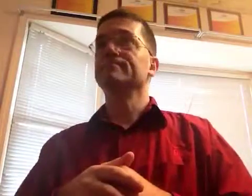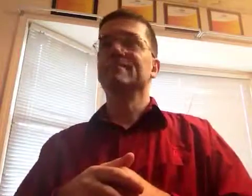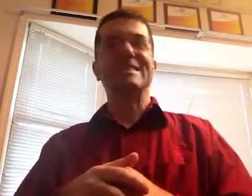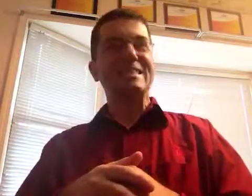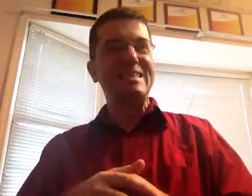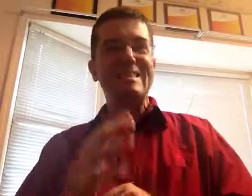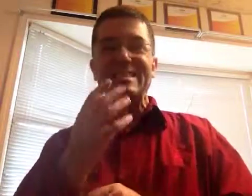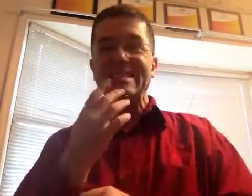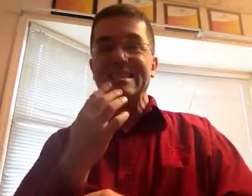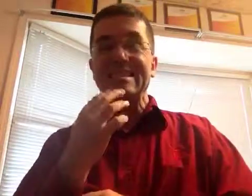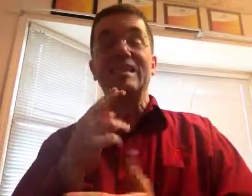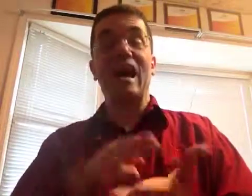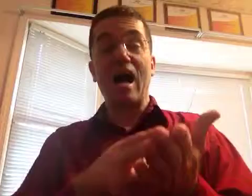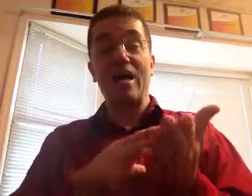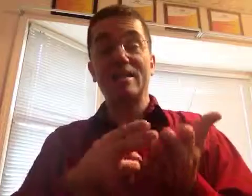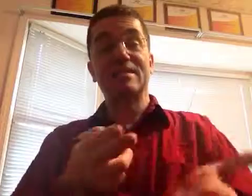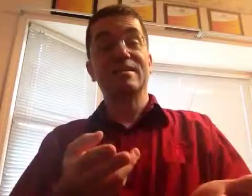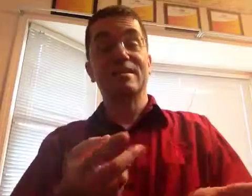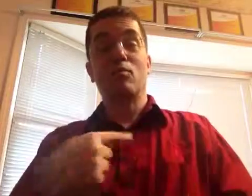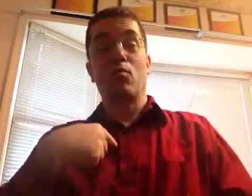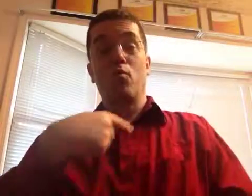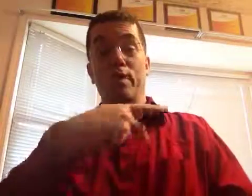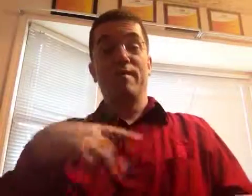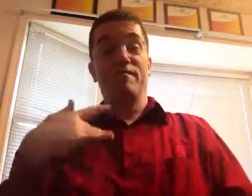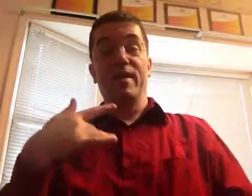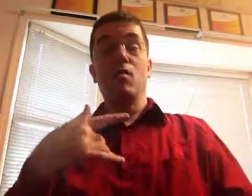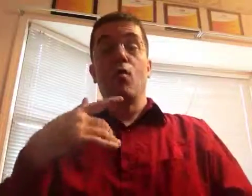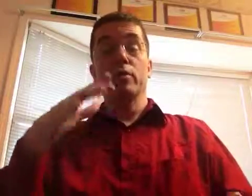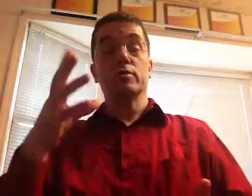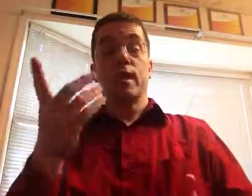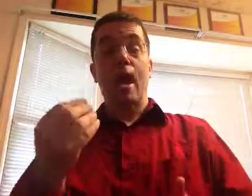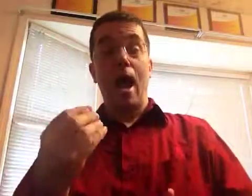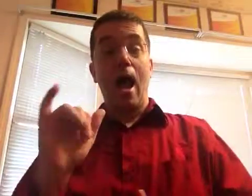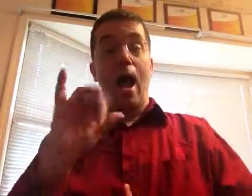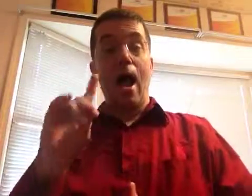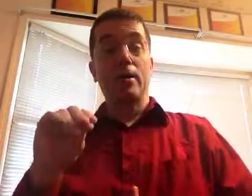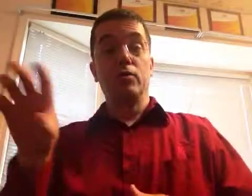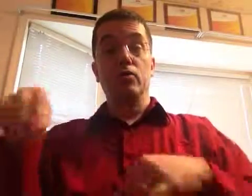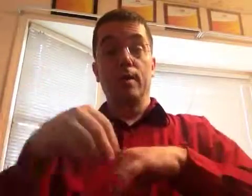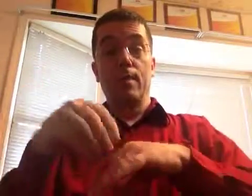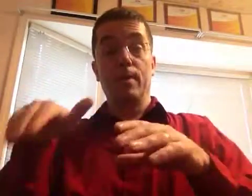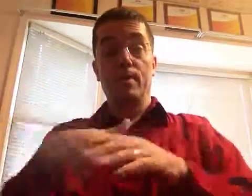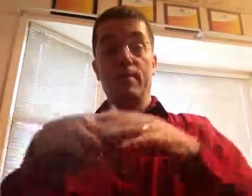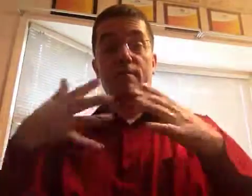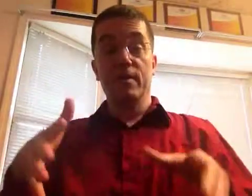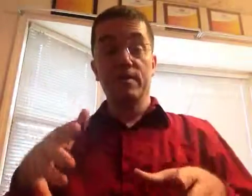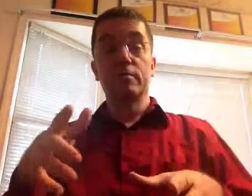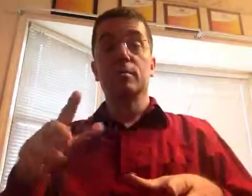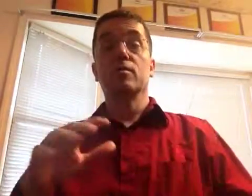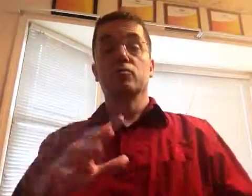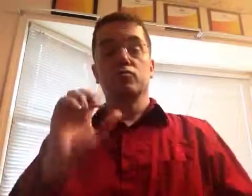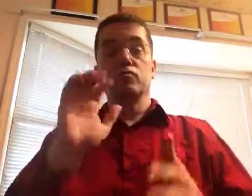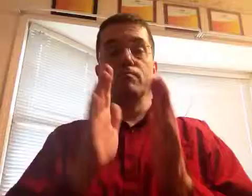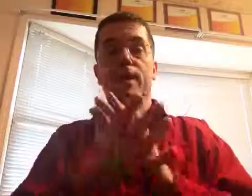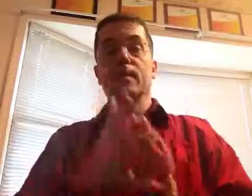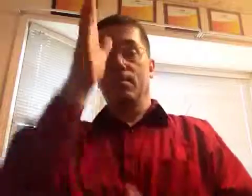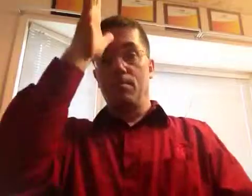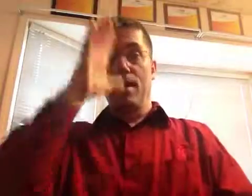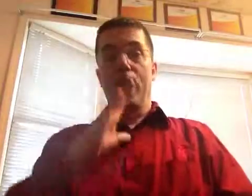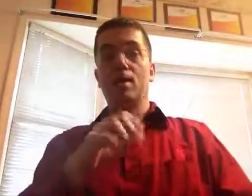Quite honestly, my husband and I feel like once you say I do, you really should be a man. I mean, we're from the old